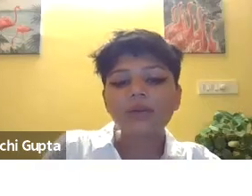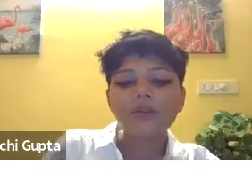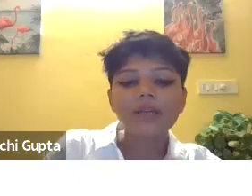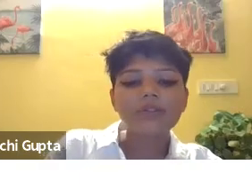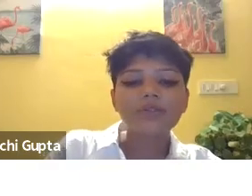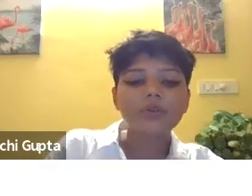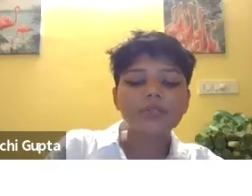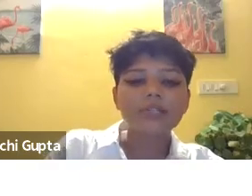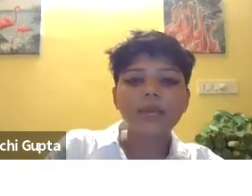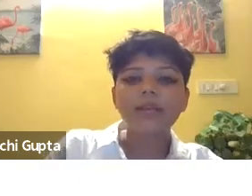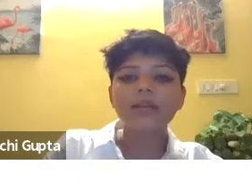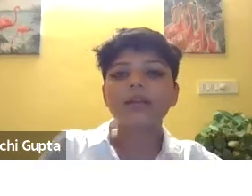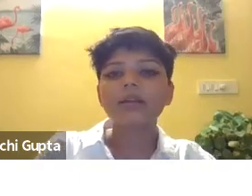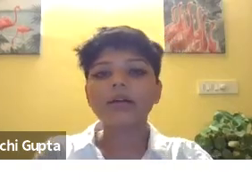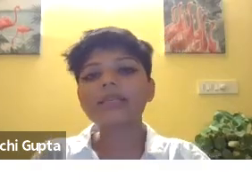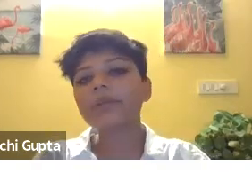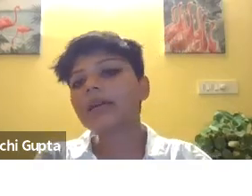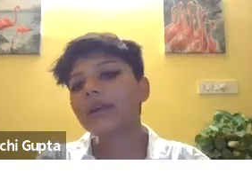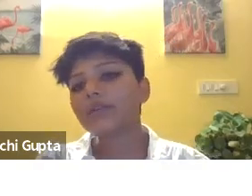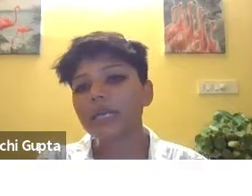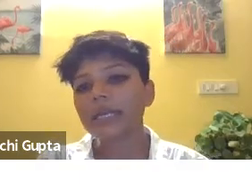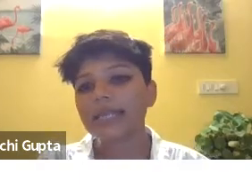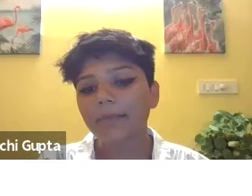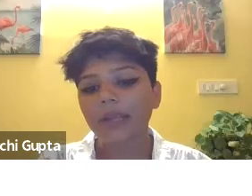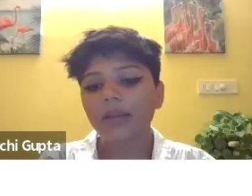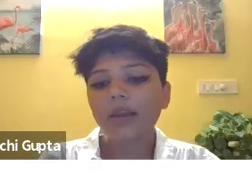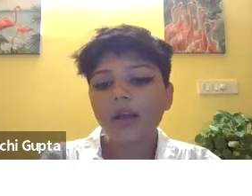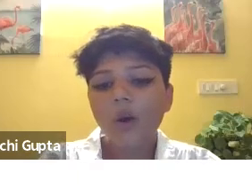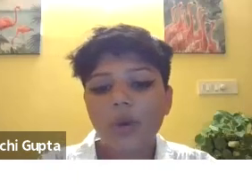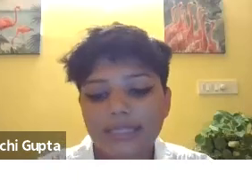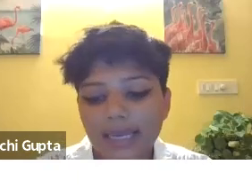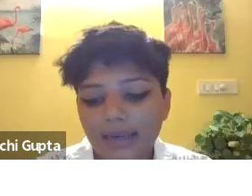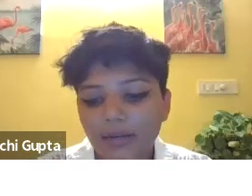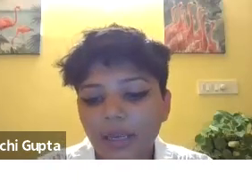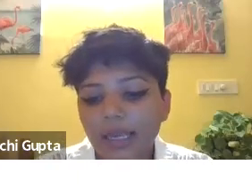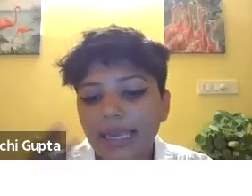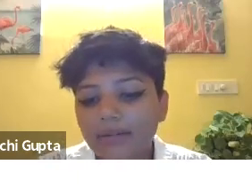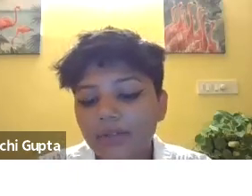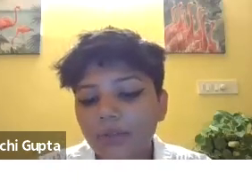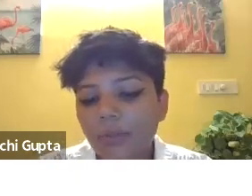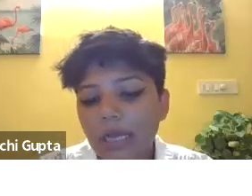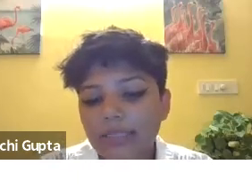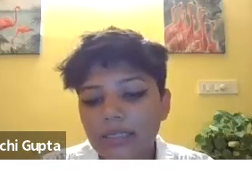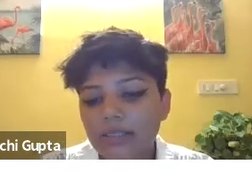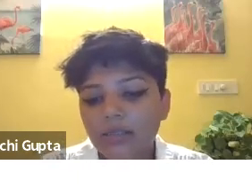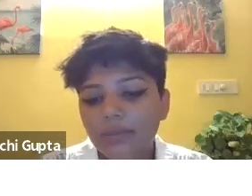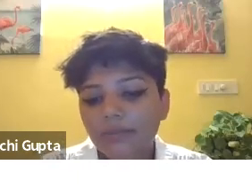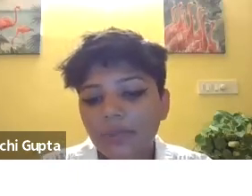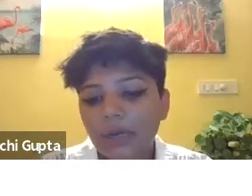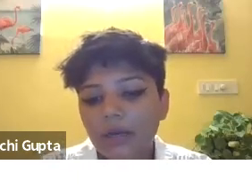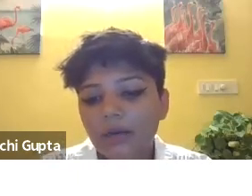look at a lot of other studios as well, a similar kind of thing is happening on one side. Catering to the